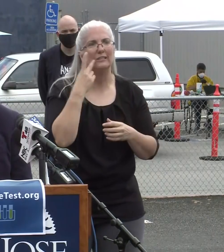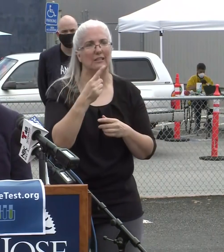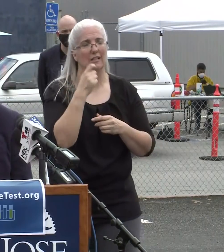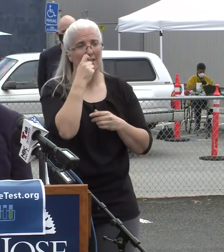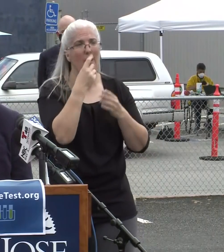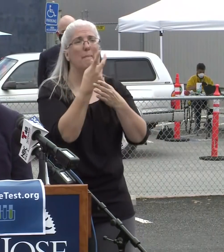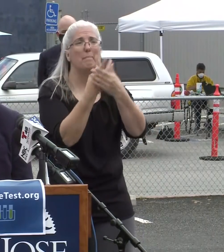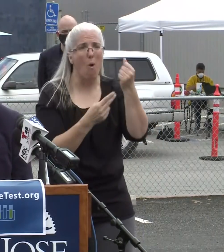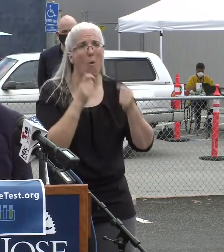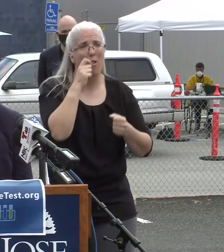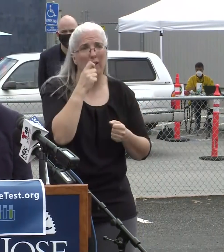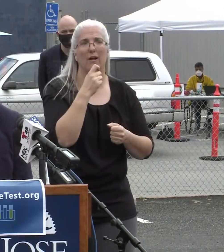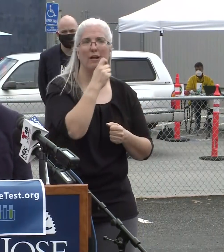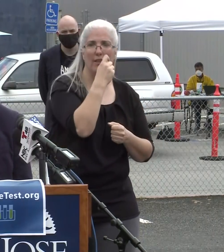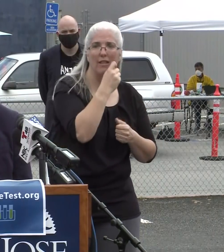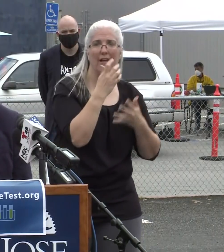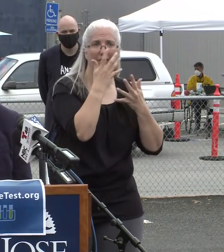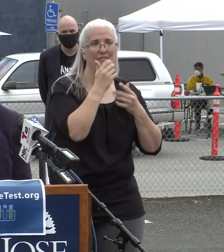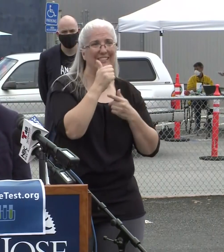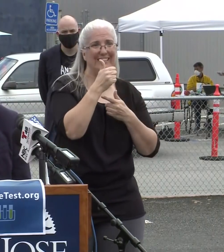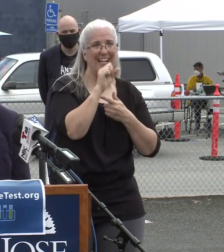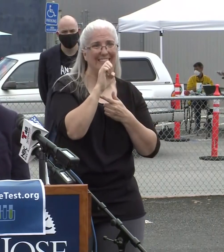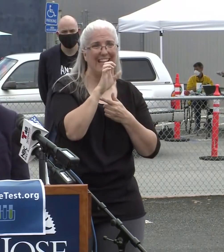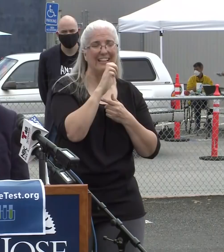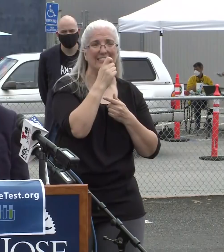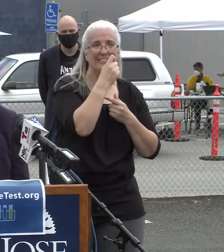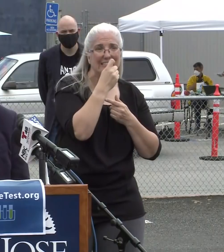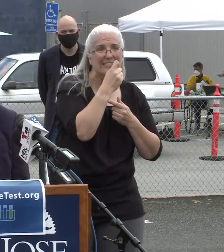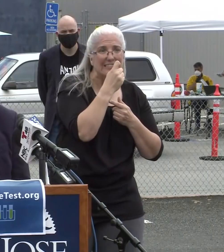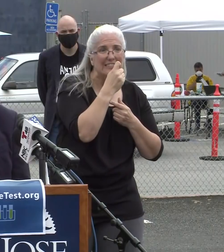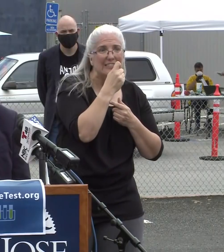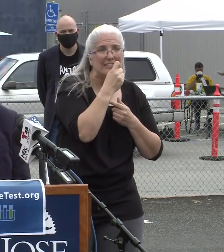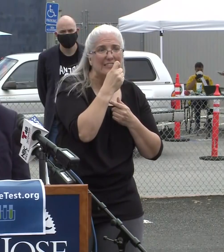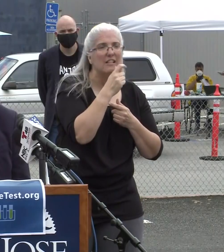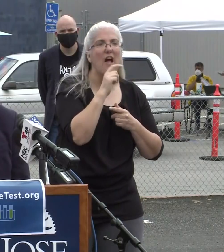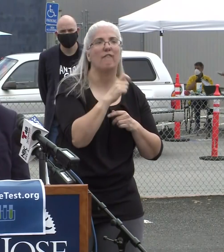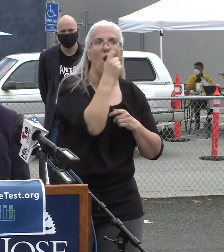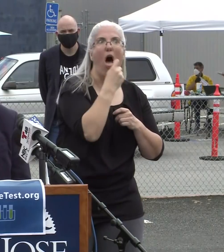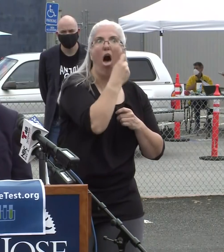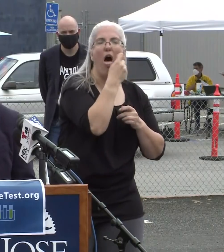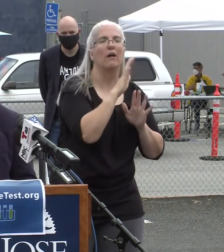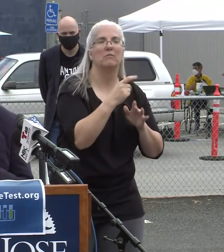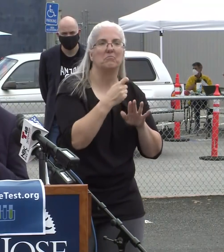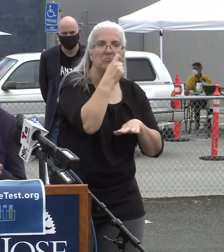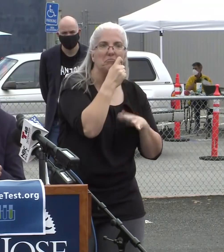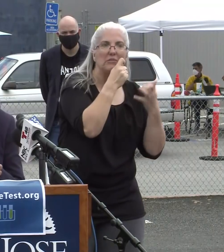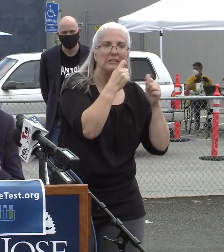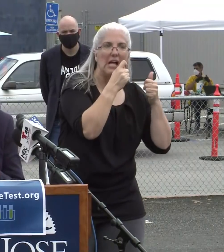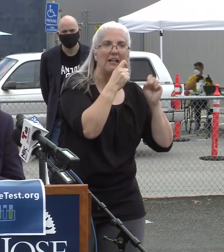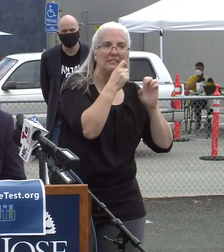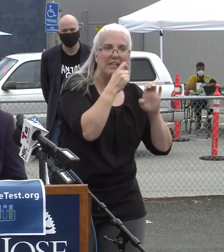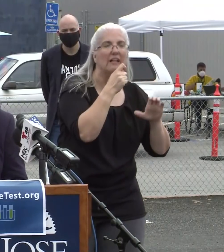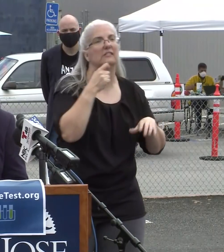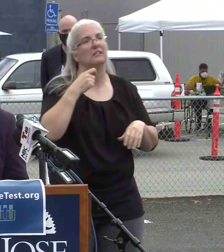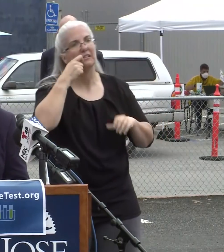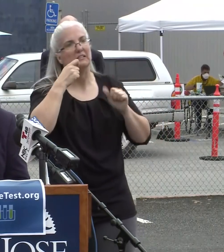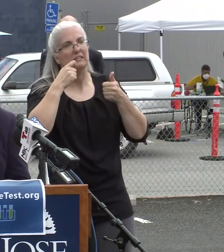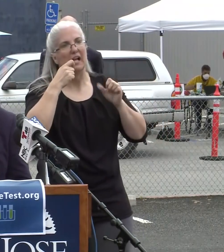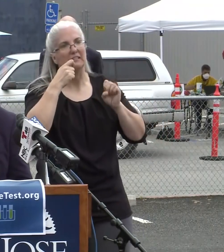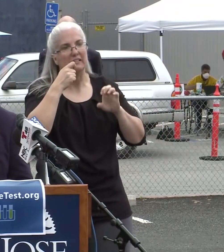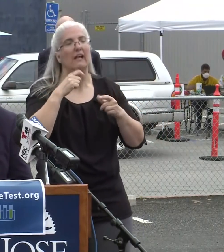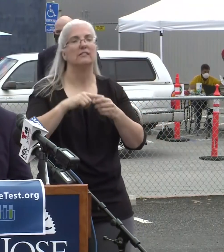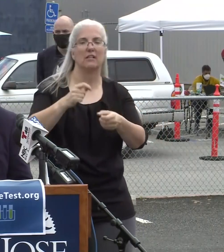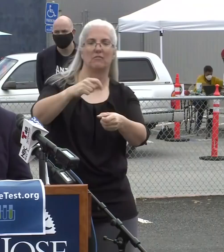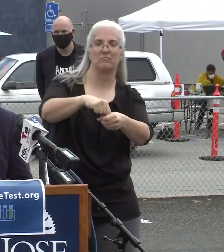seconds. I won't do it the whole time. And the other side, 10 seconds, and I won't do it for the whole time. You'll put it into a little container with the